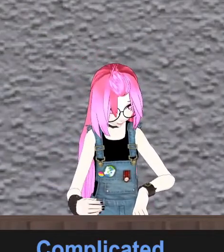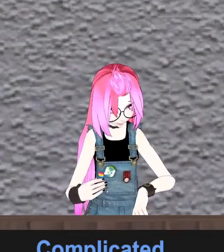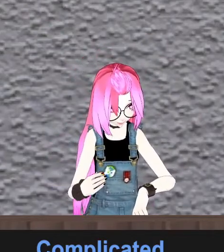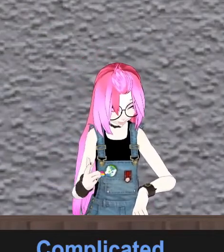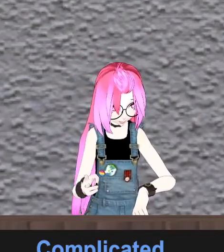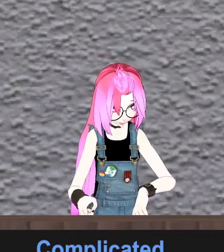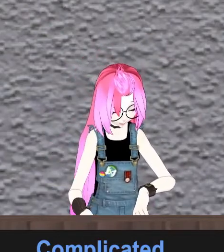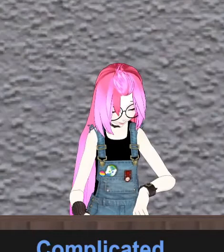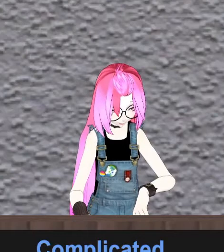Let's